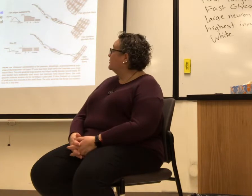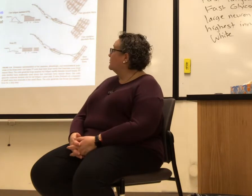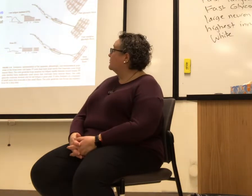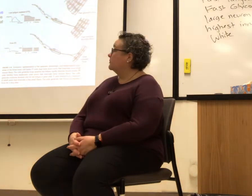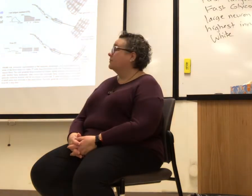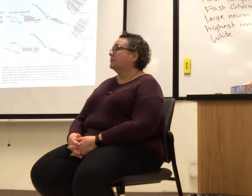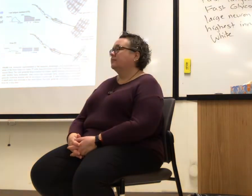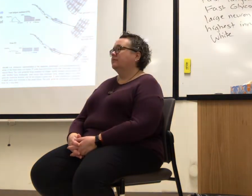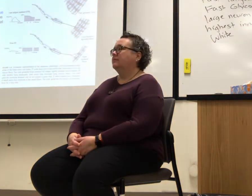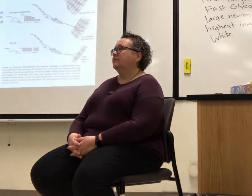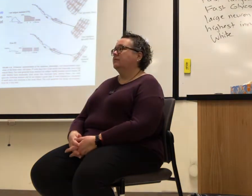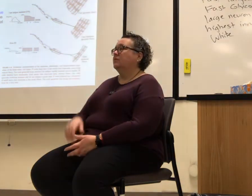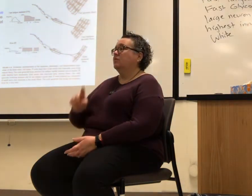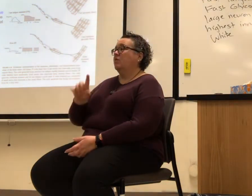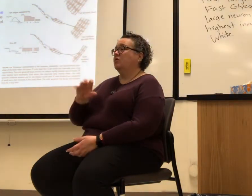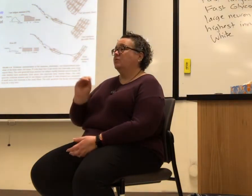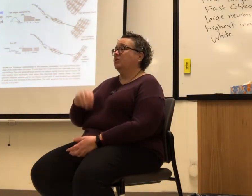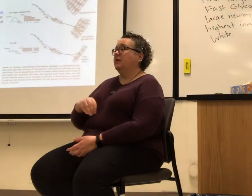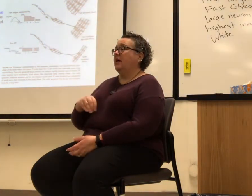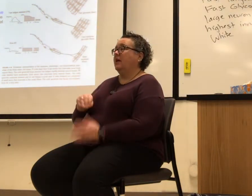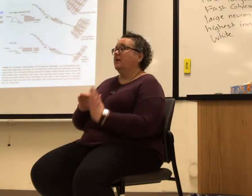There's 100%.